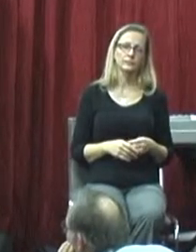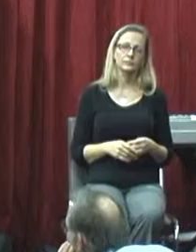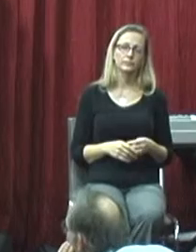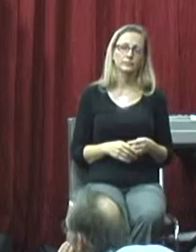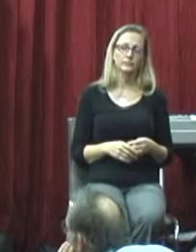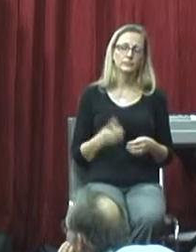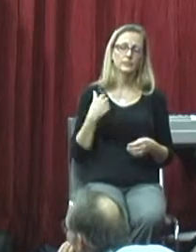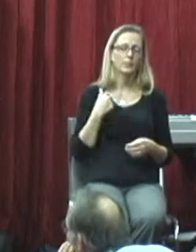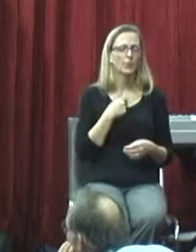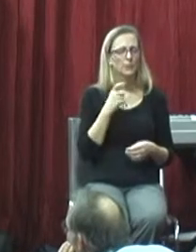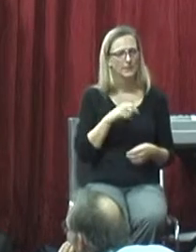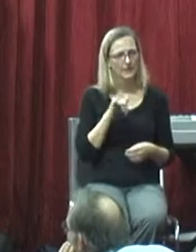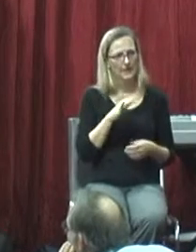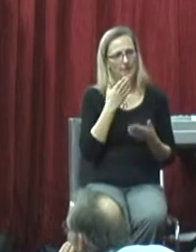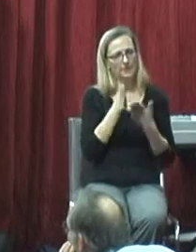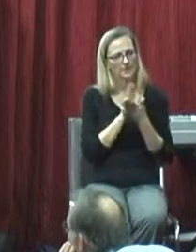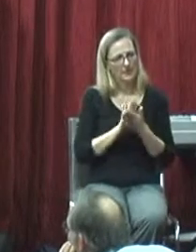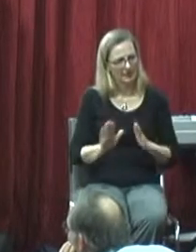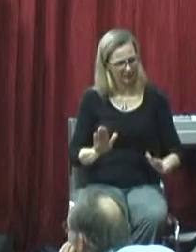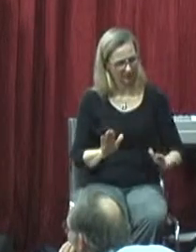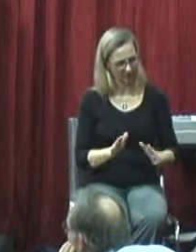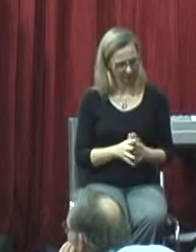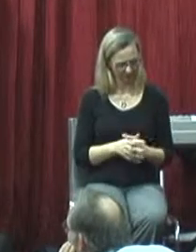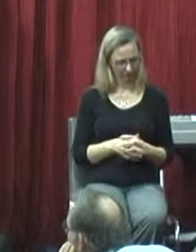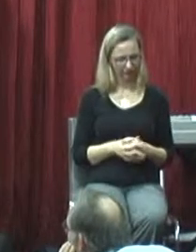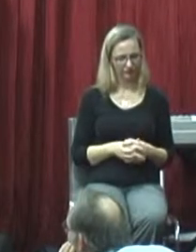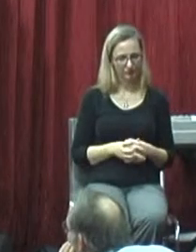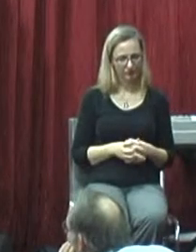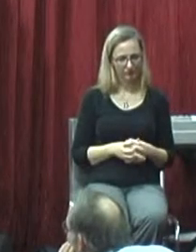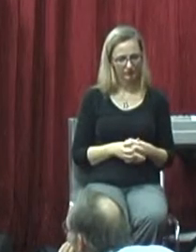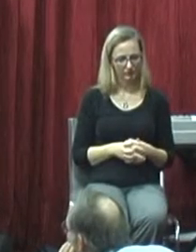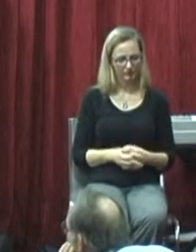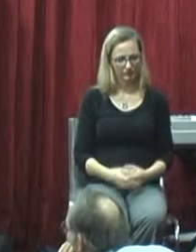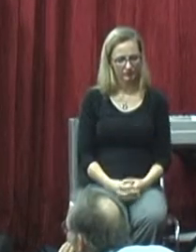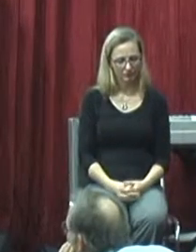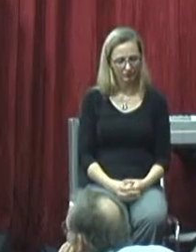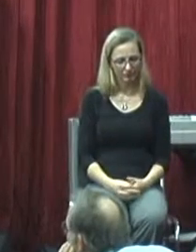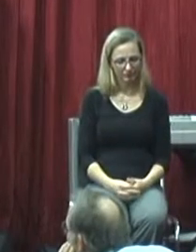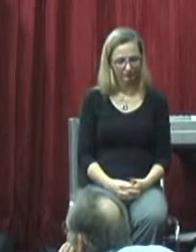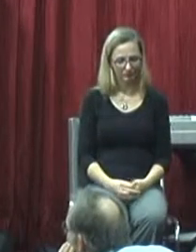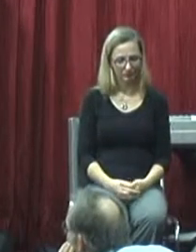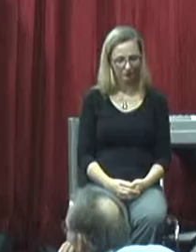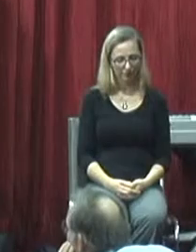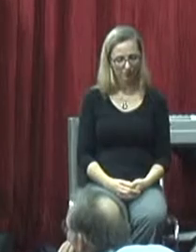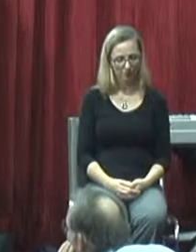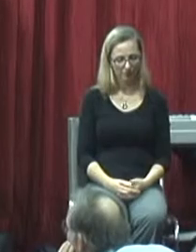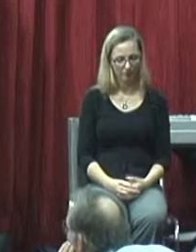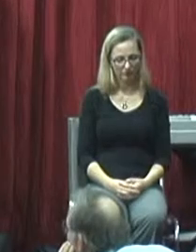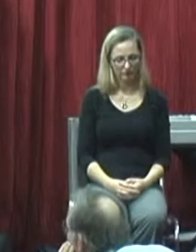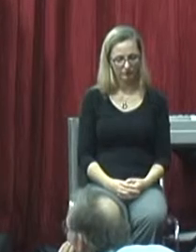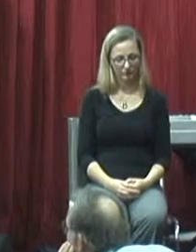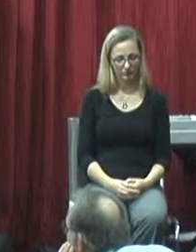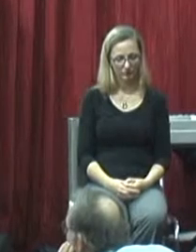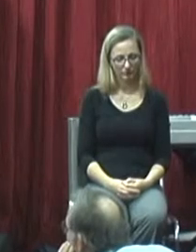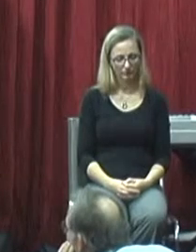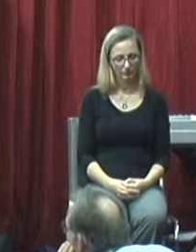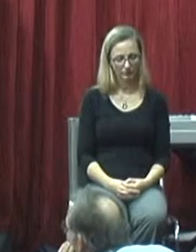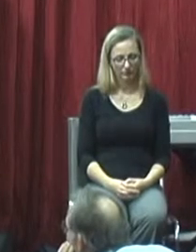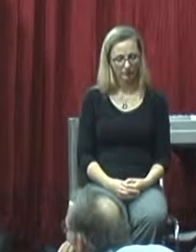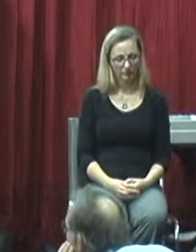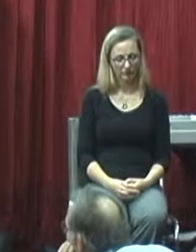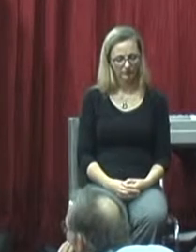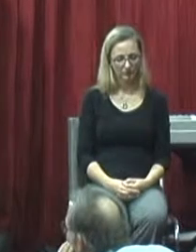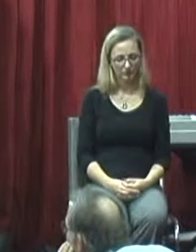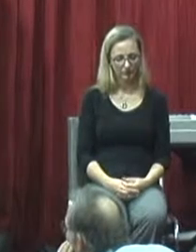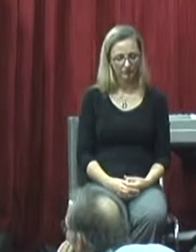We need that peace. We need the peace of God, the shalom of God. And being in a